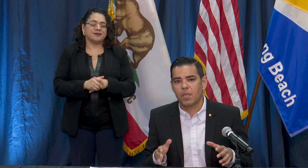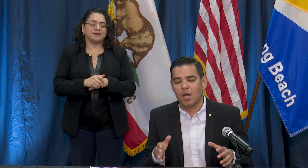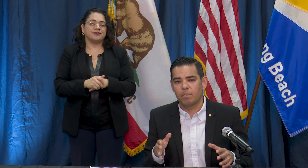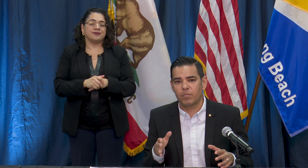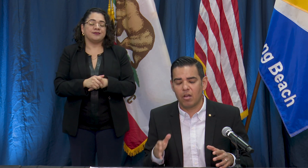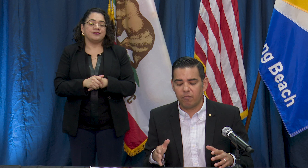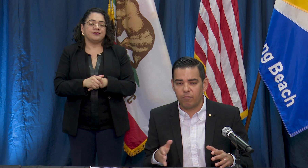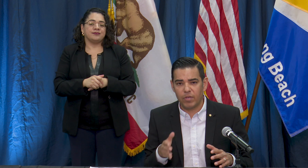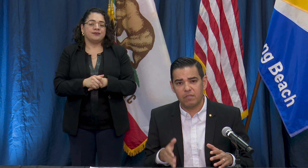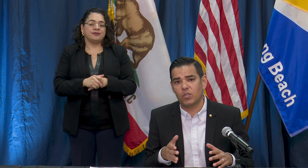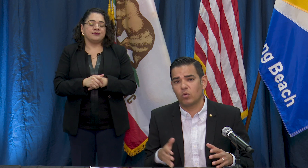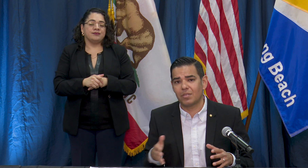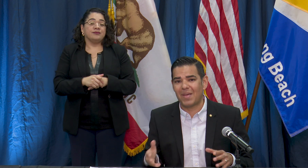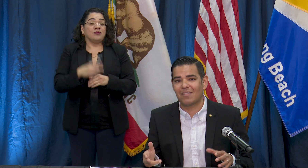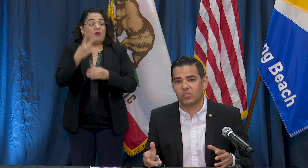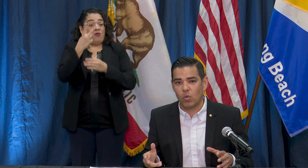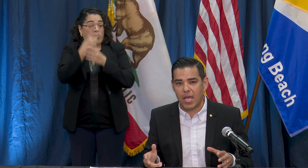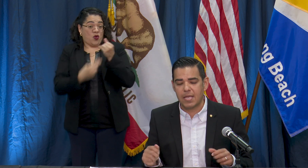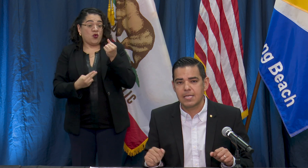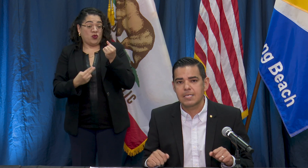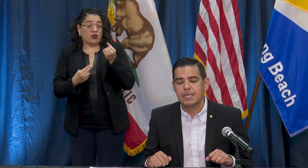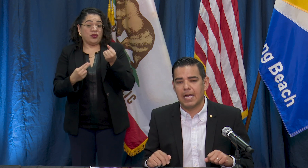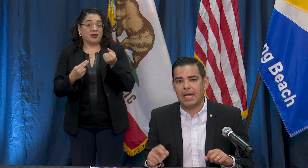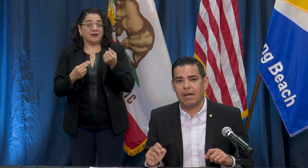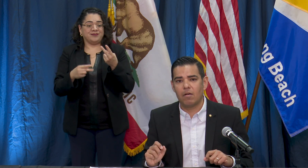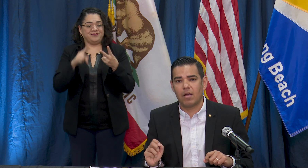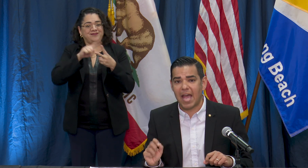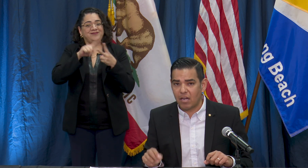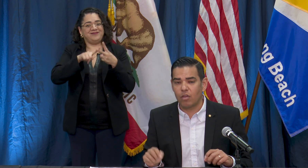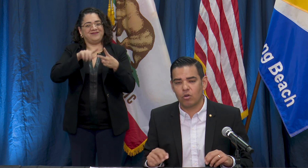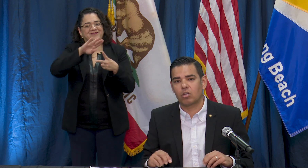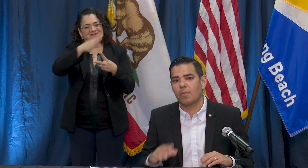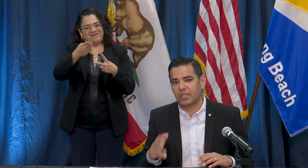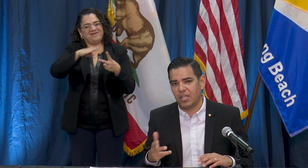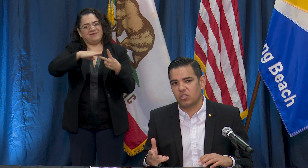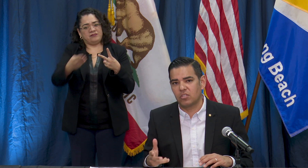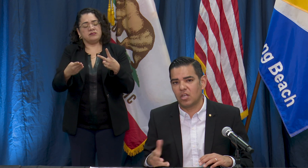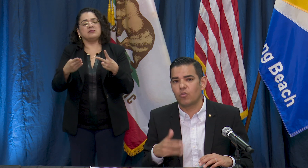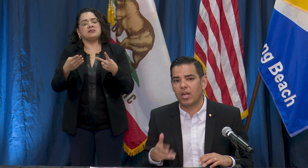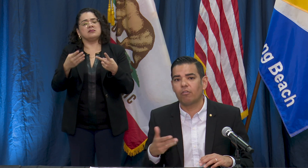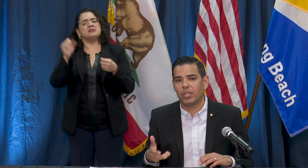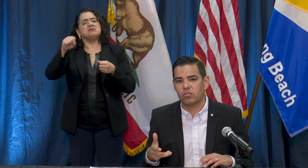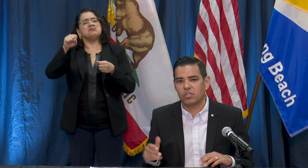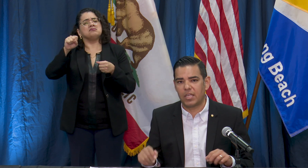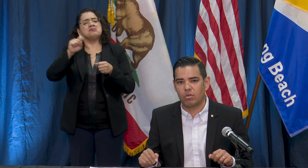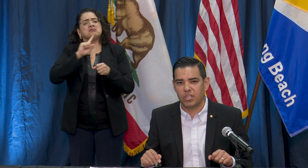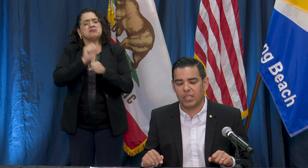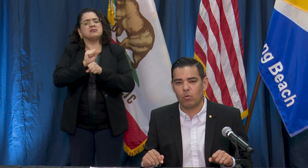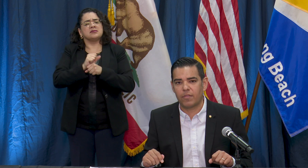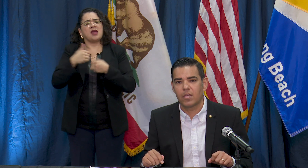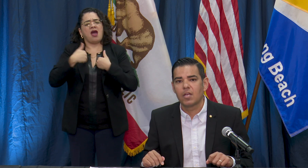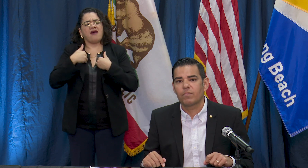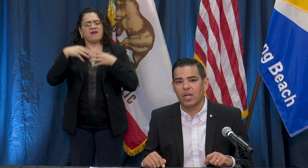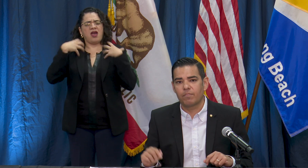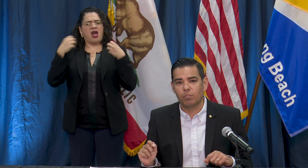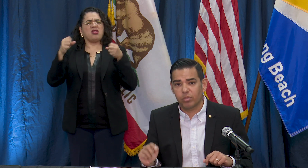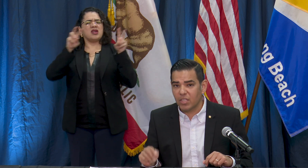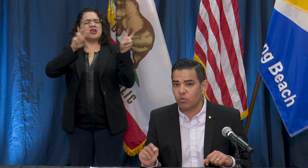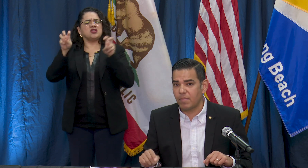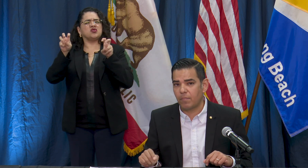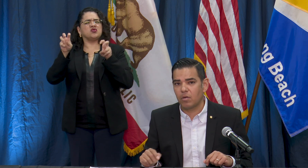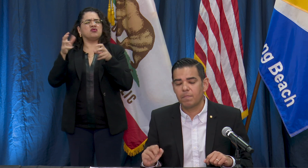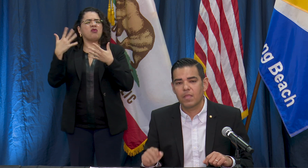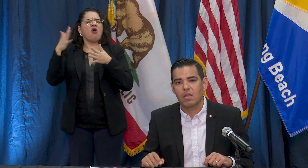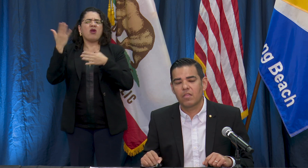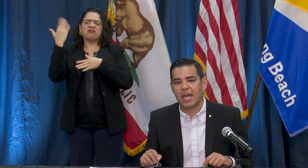these individuals that passed away had other complications and other health issues that they were dealing with.